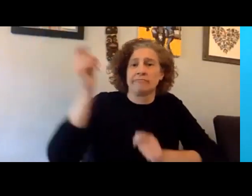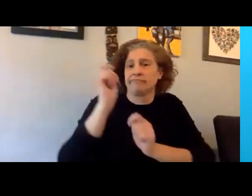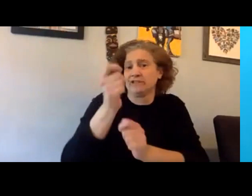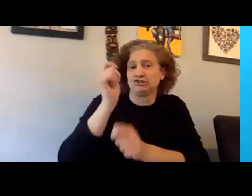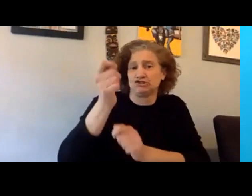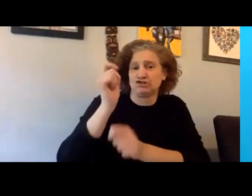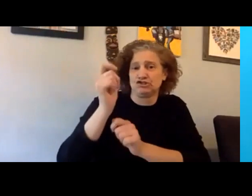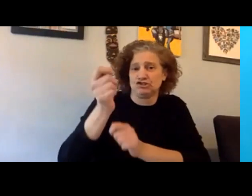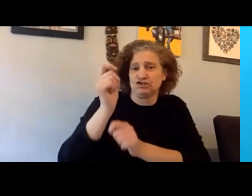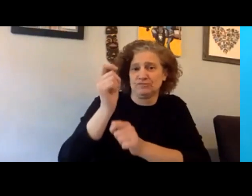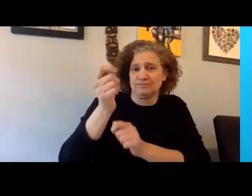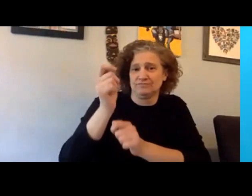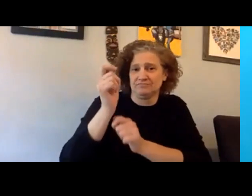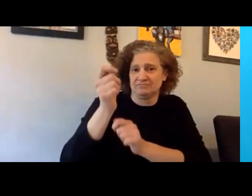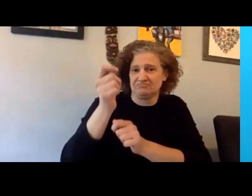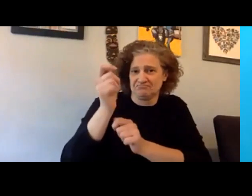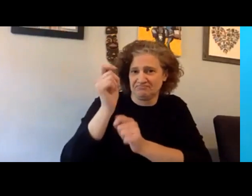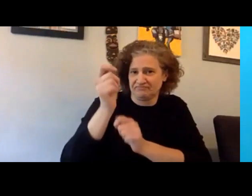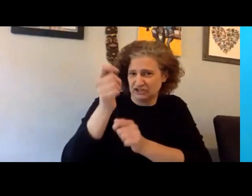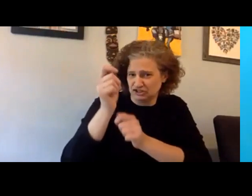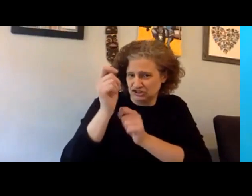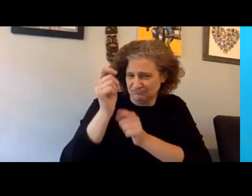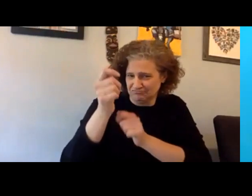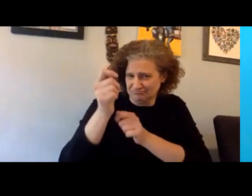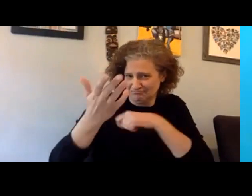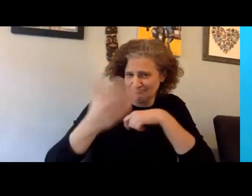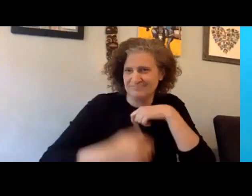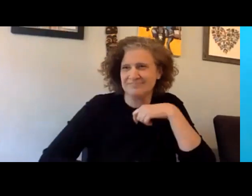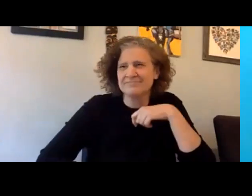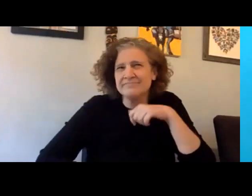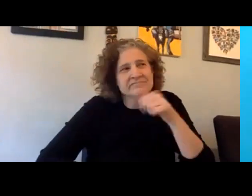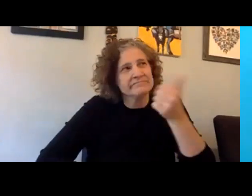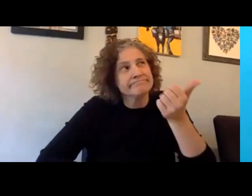You can go out fishing.